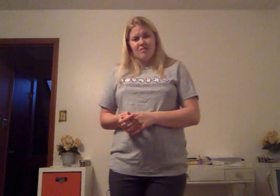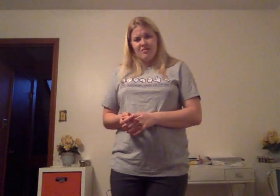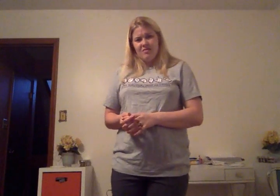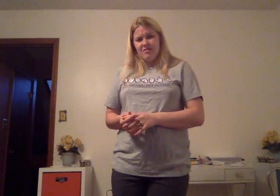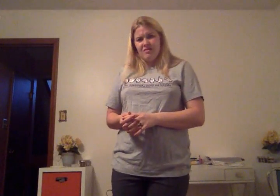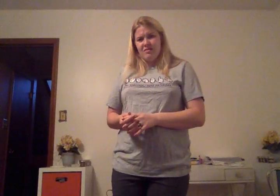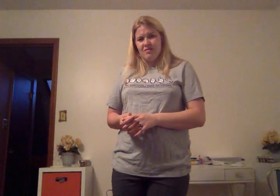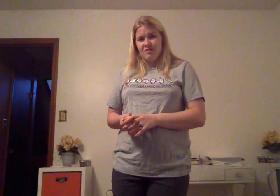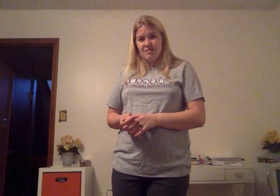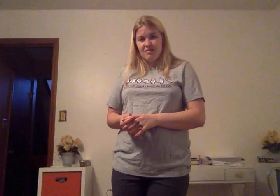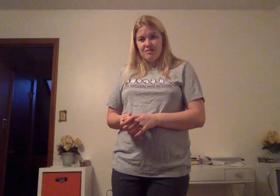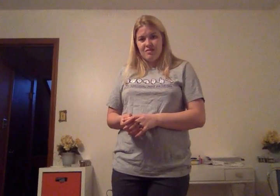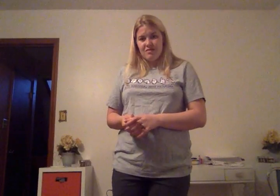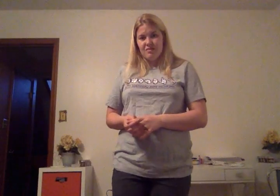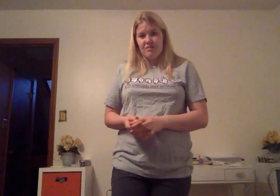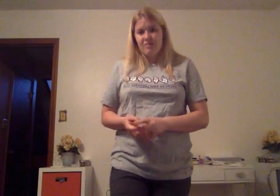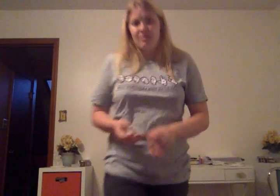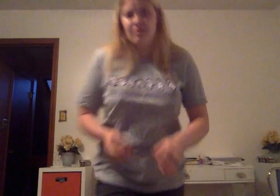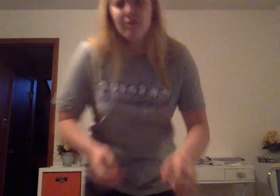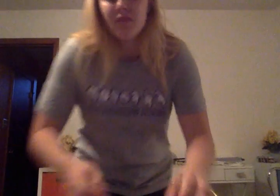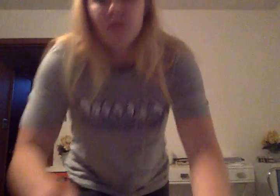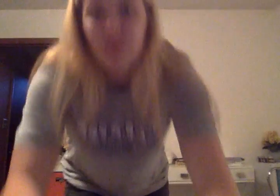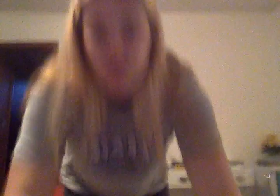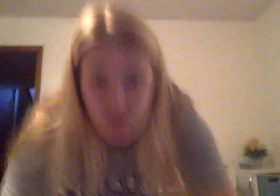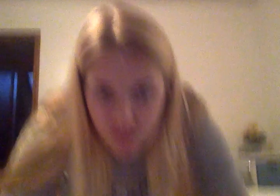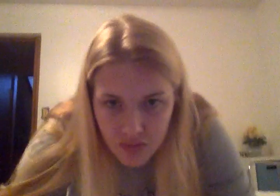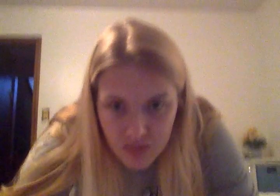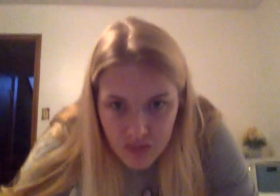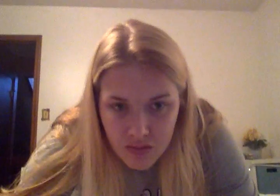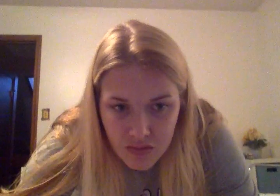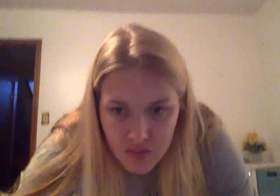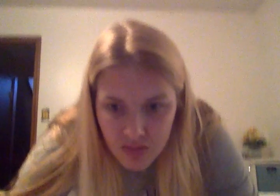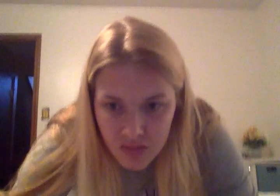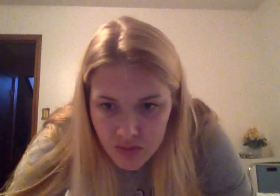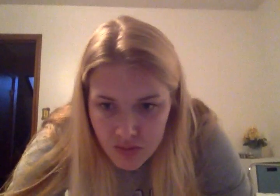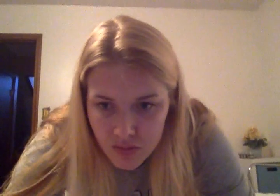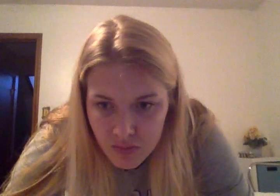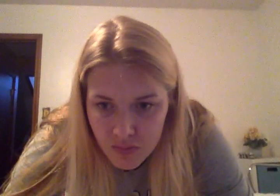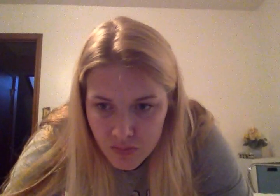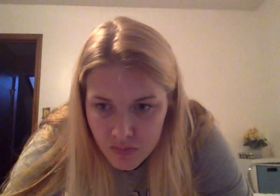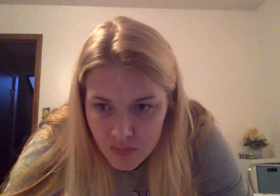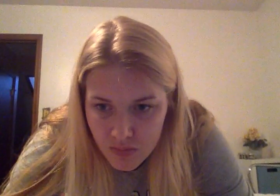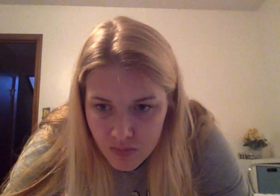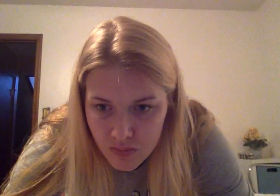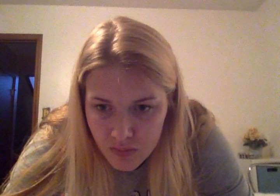why did I do this? No, I never regretted it at all. I'm actually really honored and grateful that I was